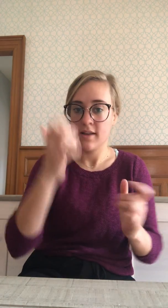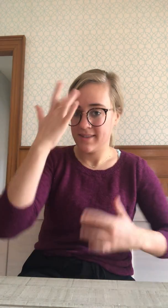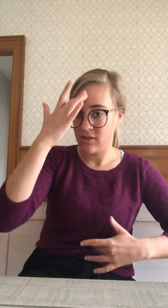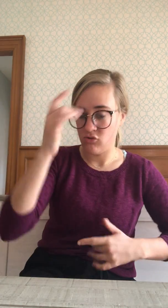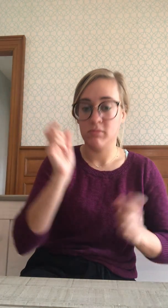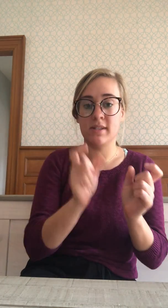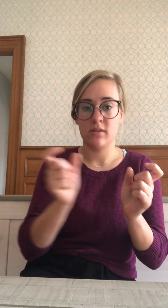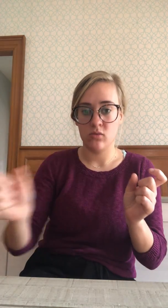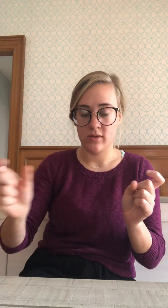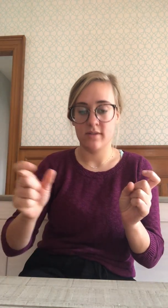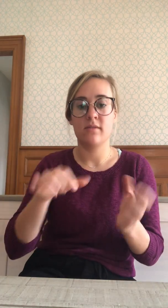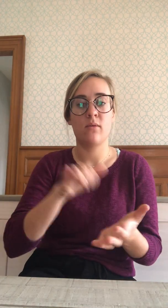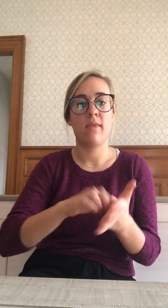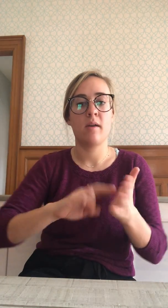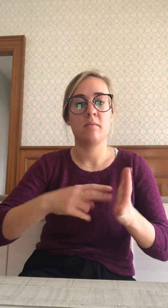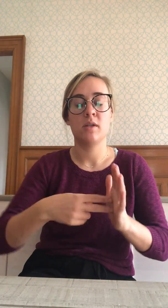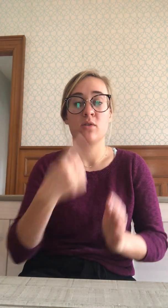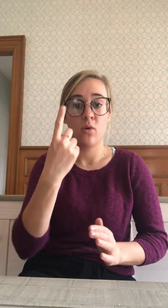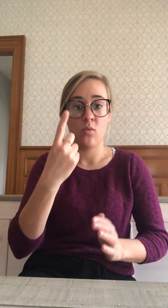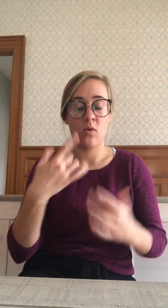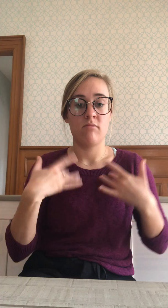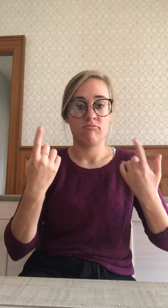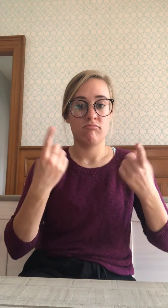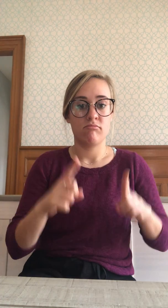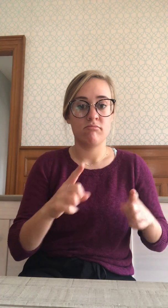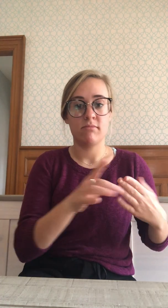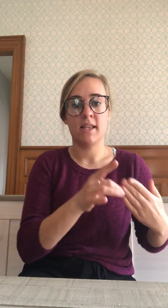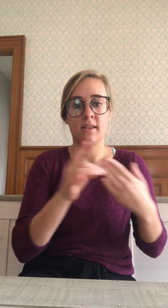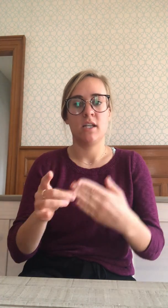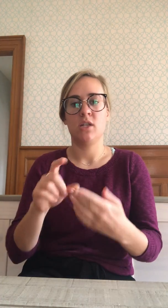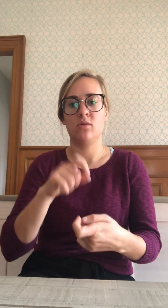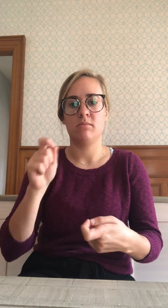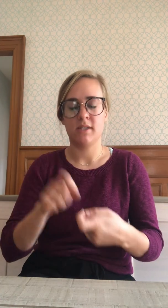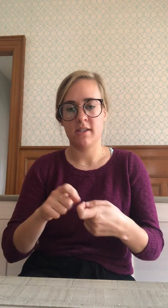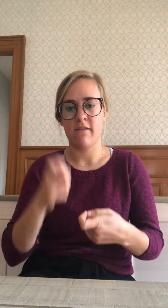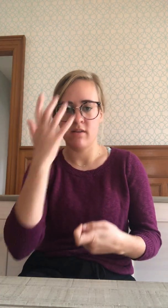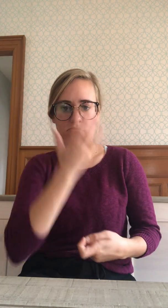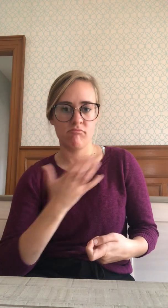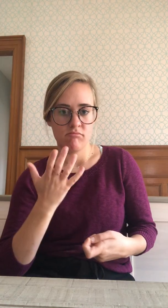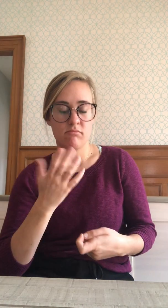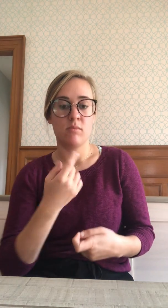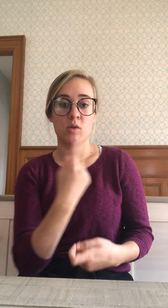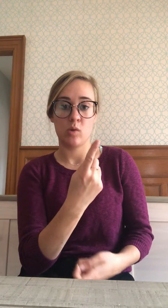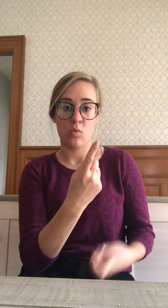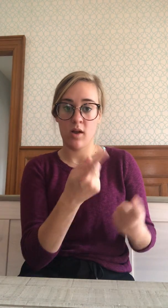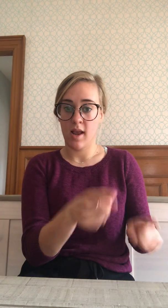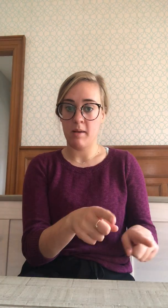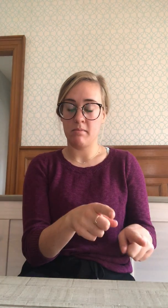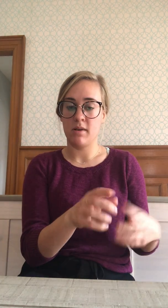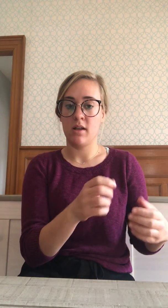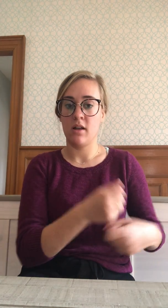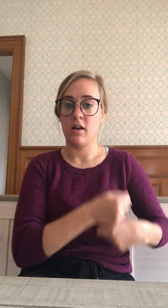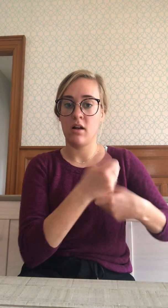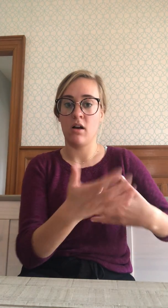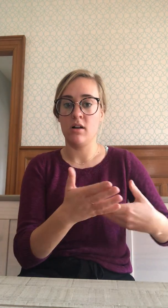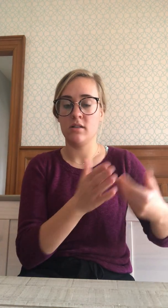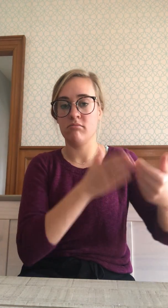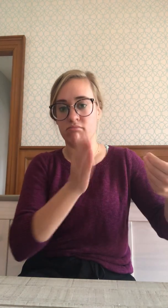that one event leads to a specific presentation. So one thing happens, and then it causes a downstream effect where you